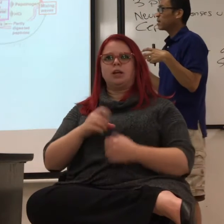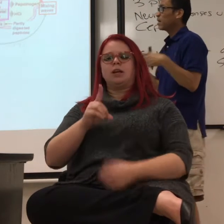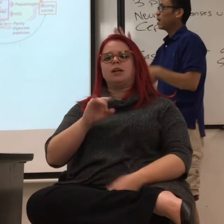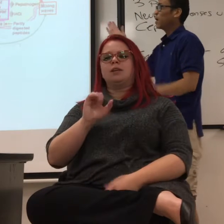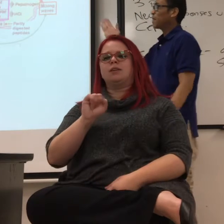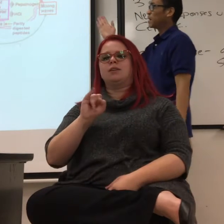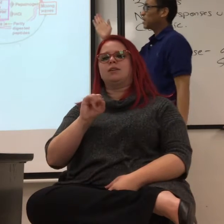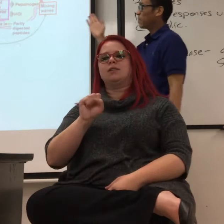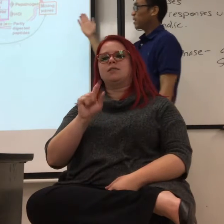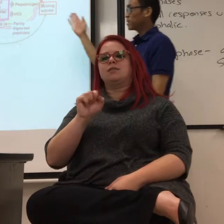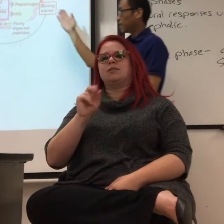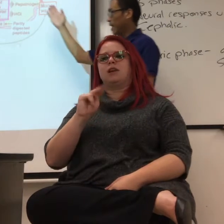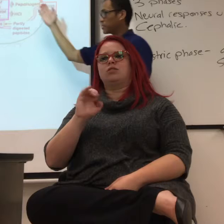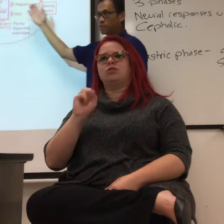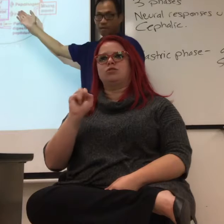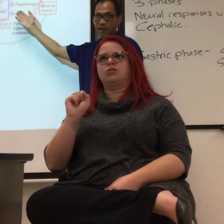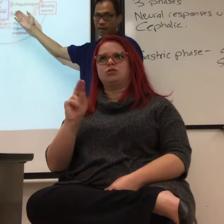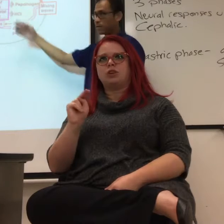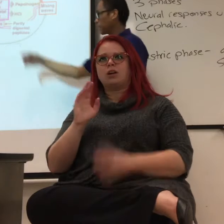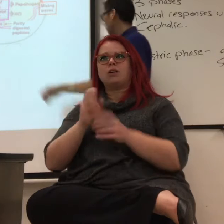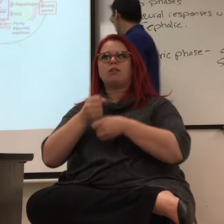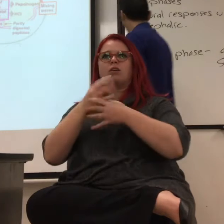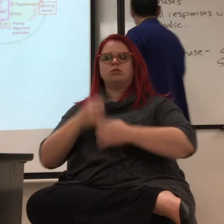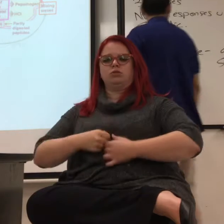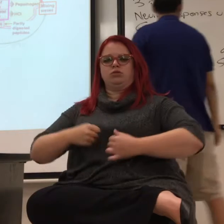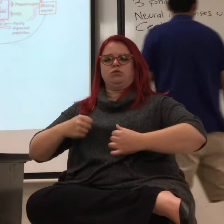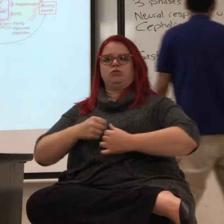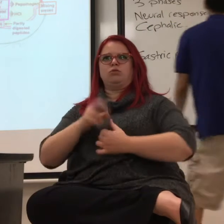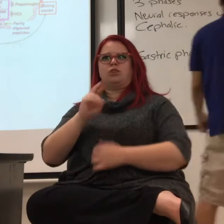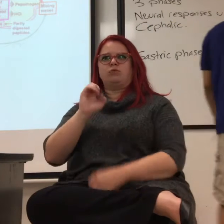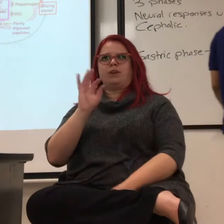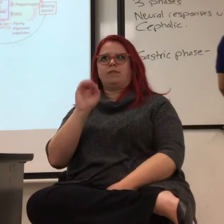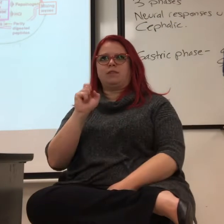reflex that stimulates the gastric gland.